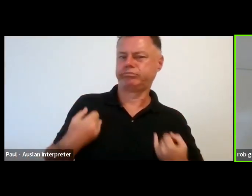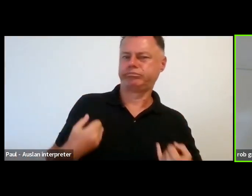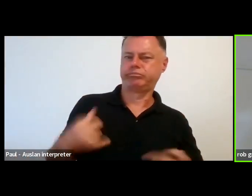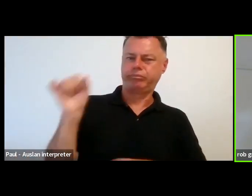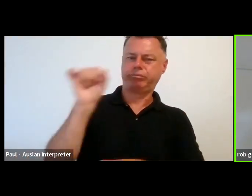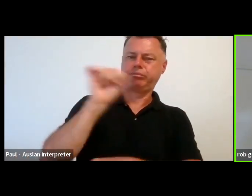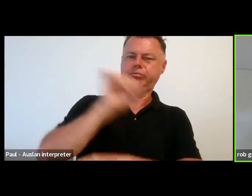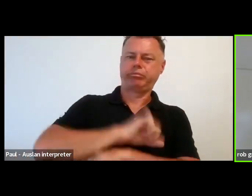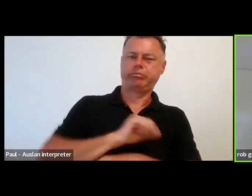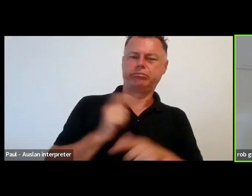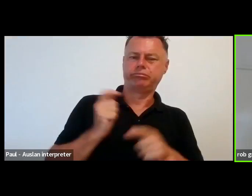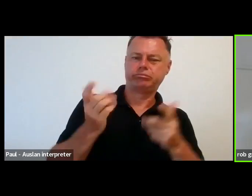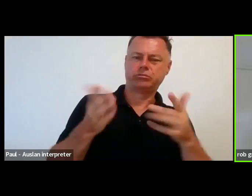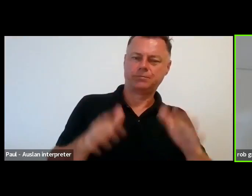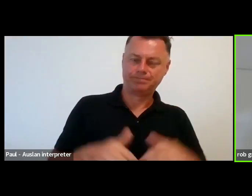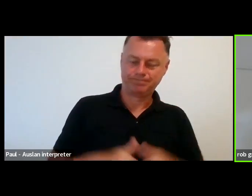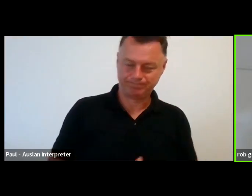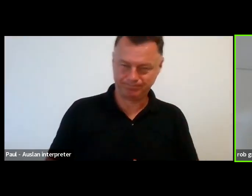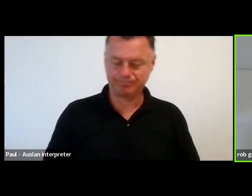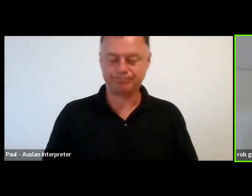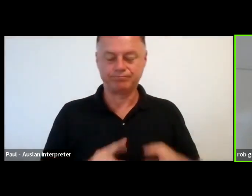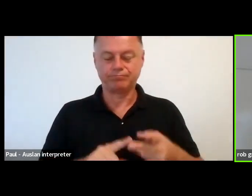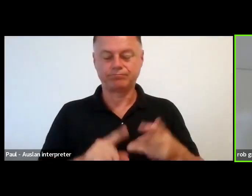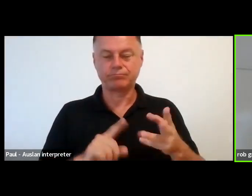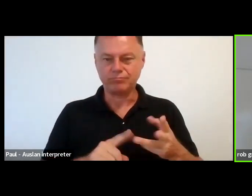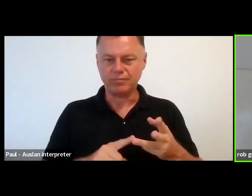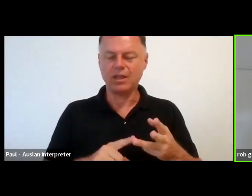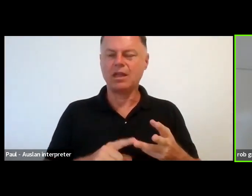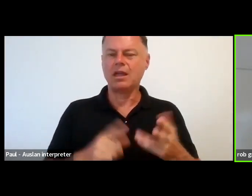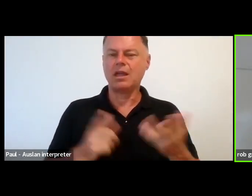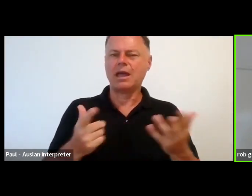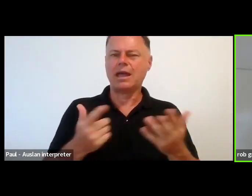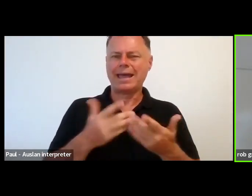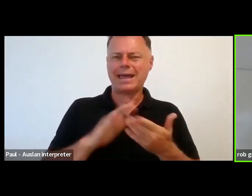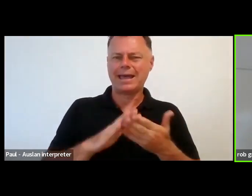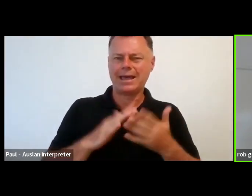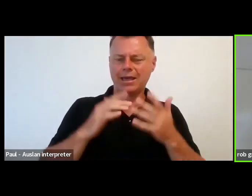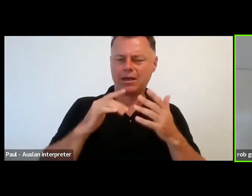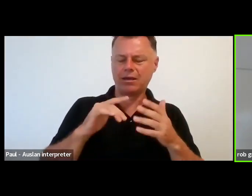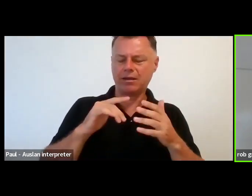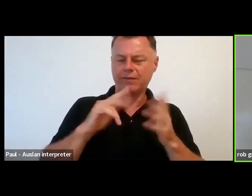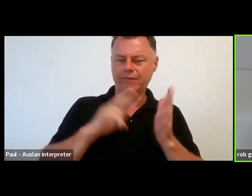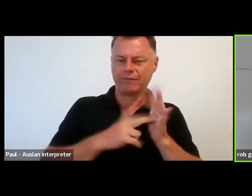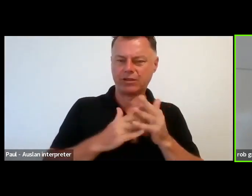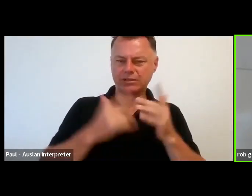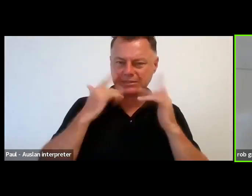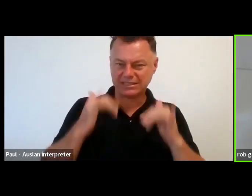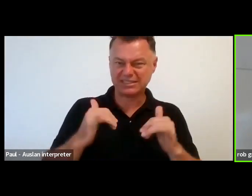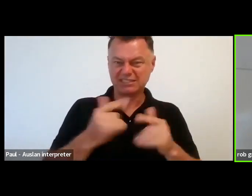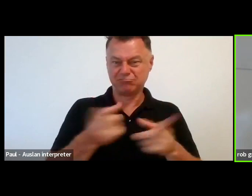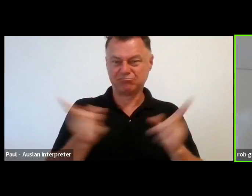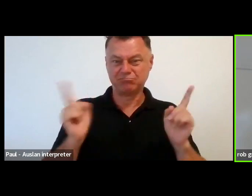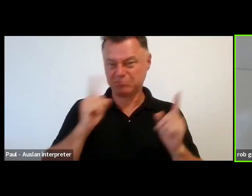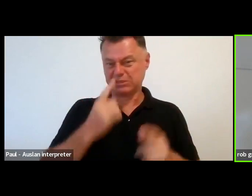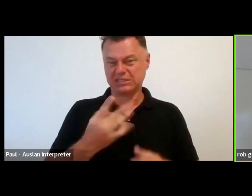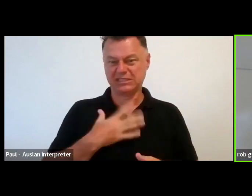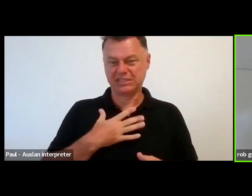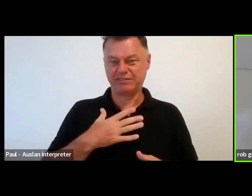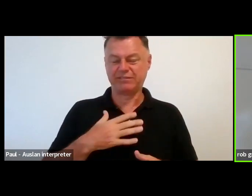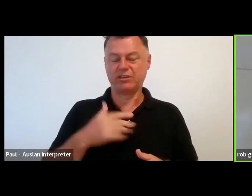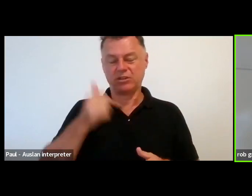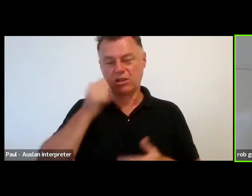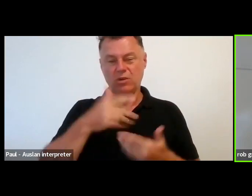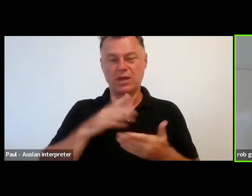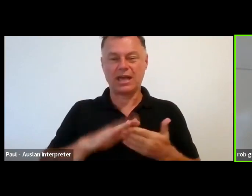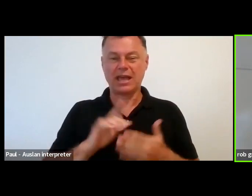this virus and what sort of tests we need to do. So many of us are becoming experts at, one, having our nose scraped,